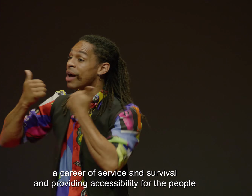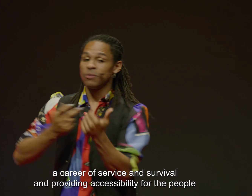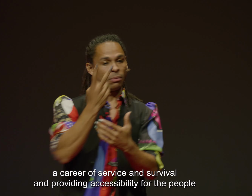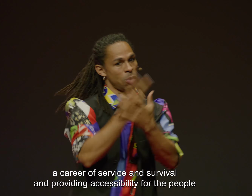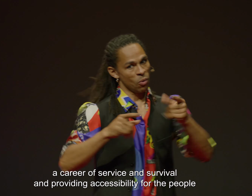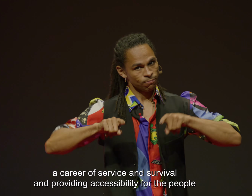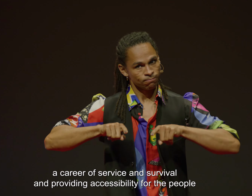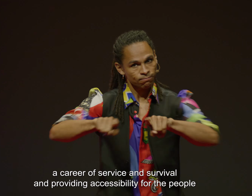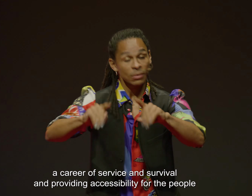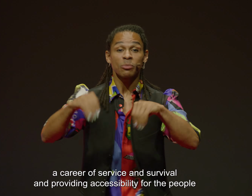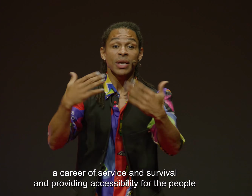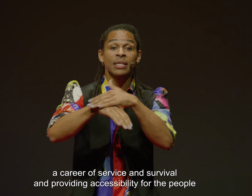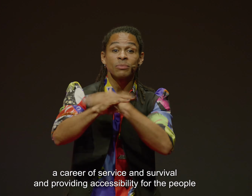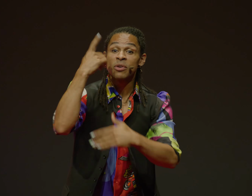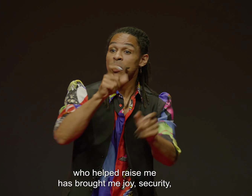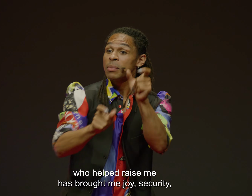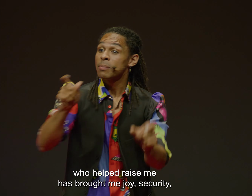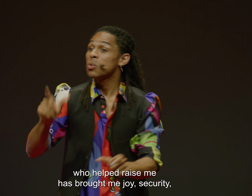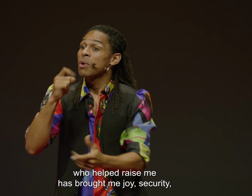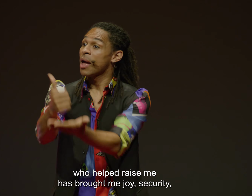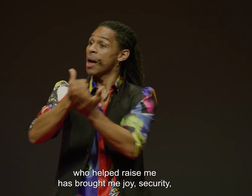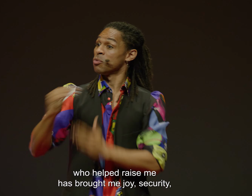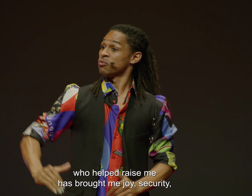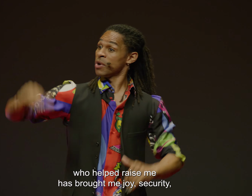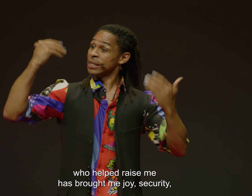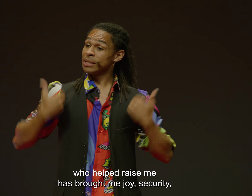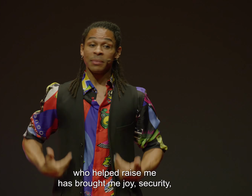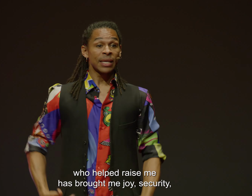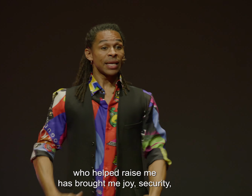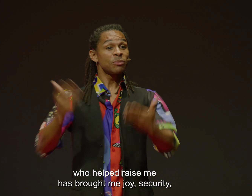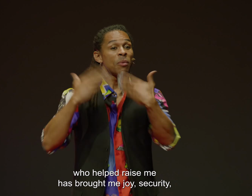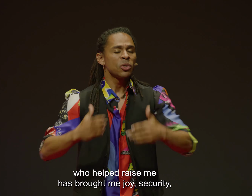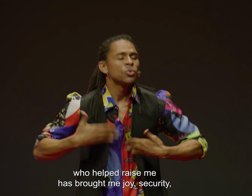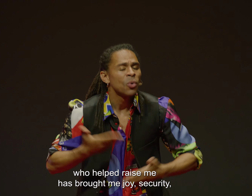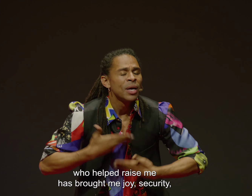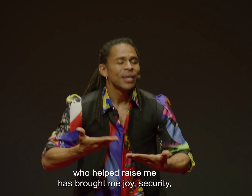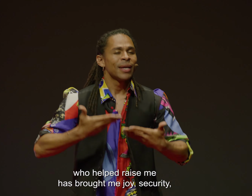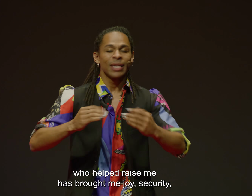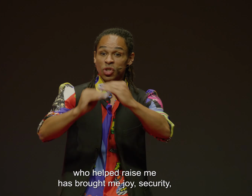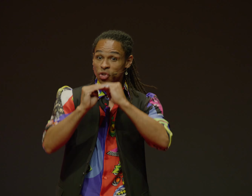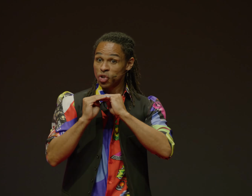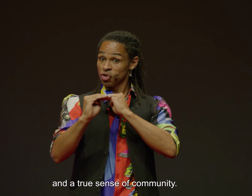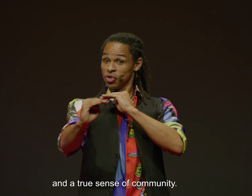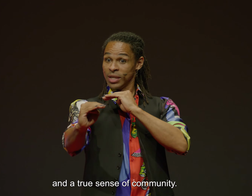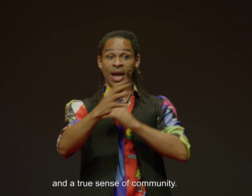and providing accessibility for the people who helped raise me has brought me joy, security, and a